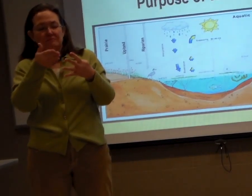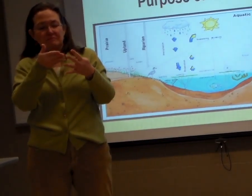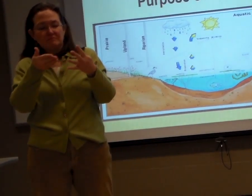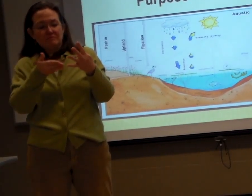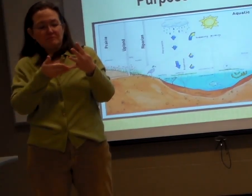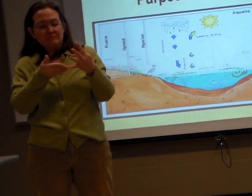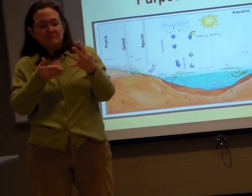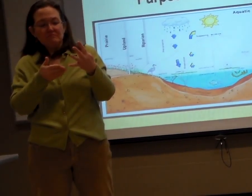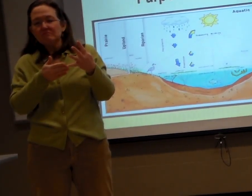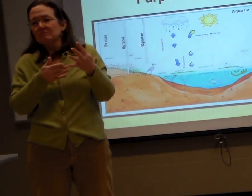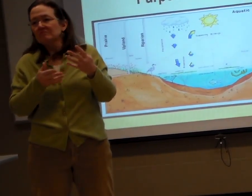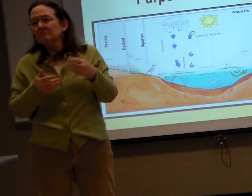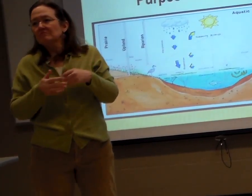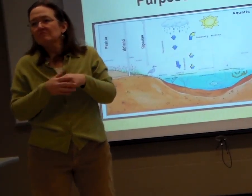adds an electrical charge to the water.